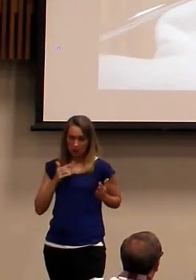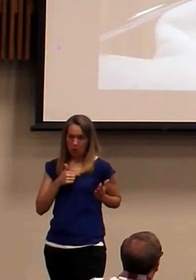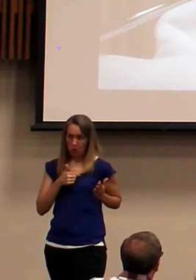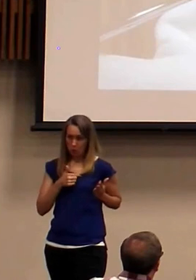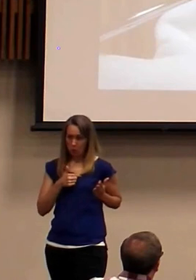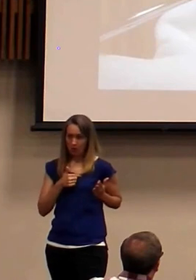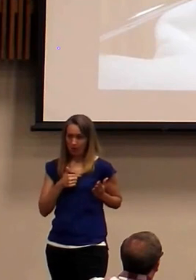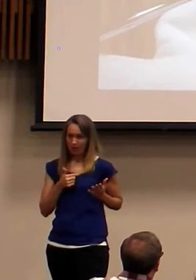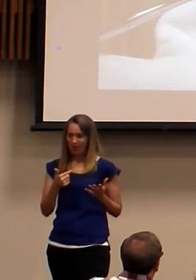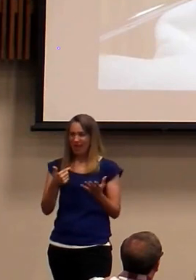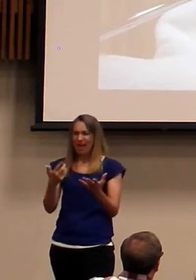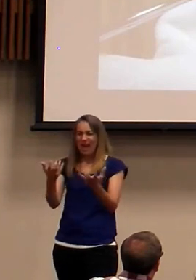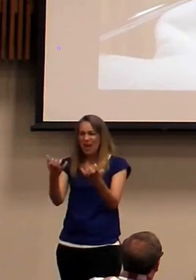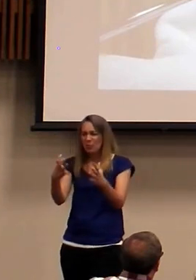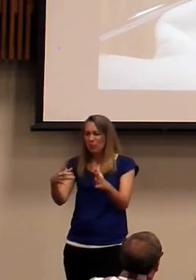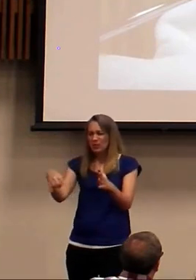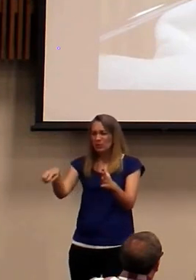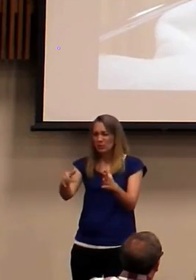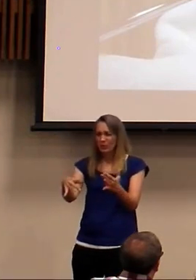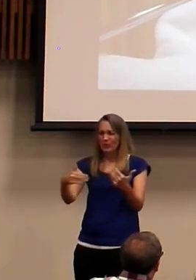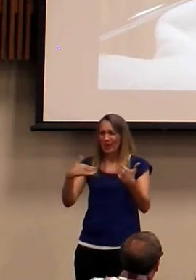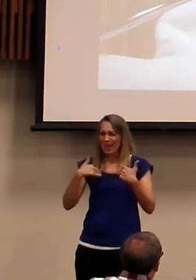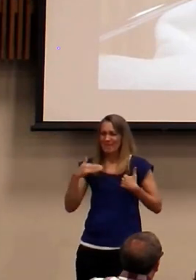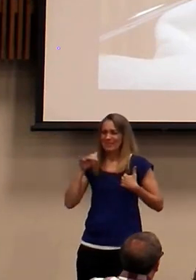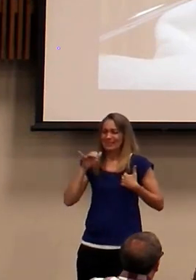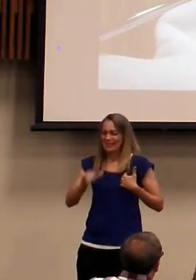you to be in that position.